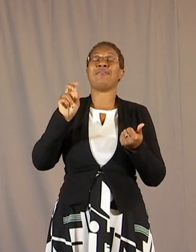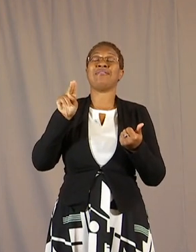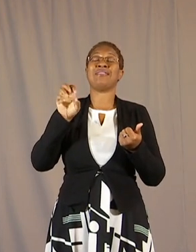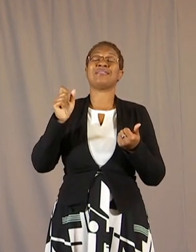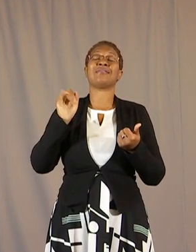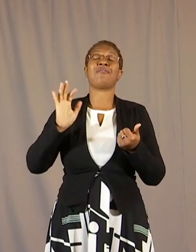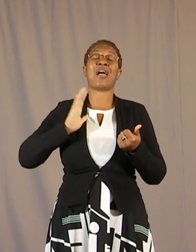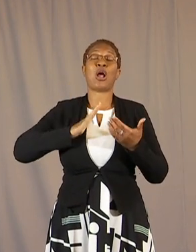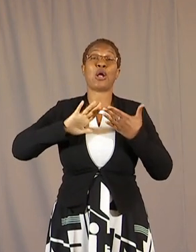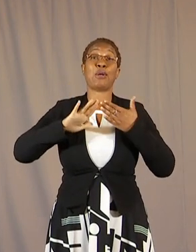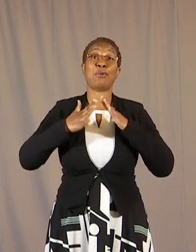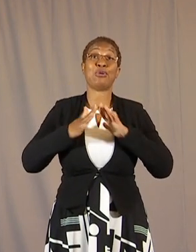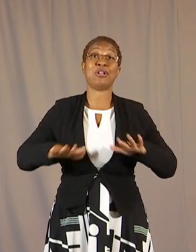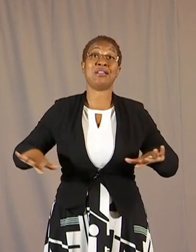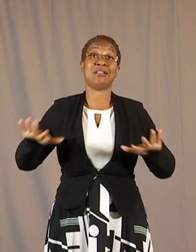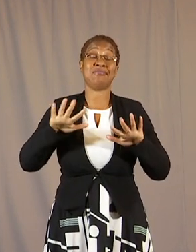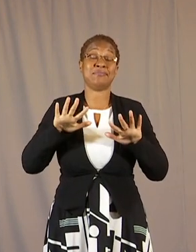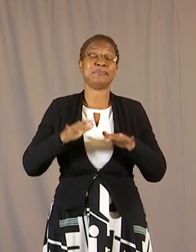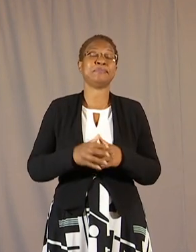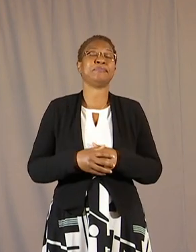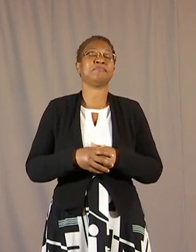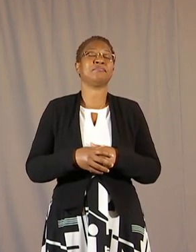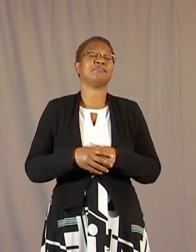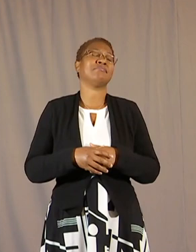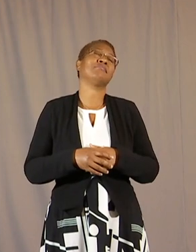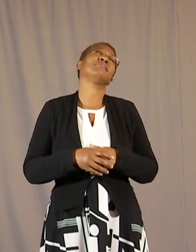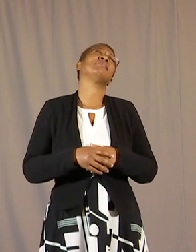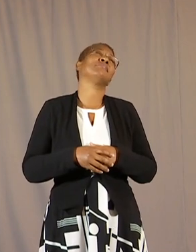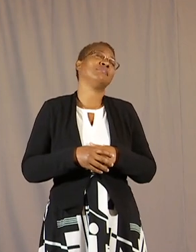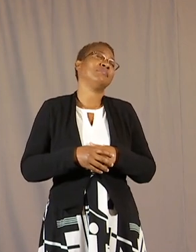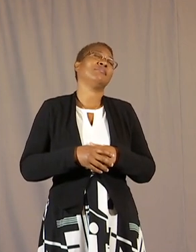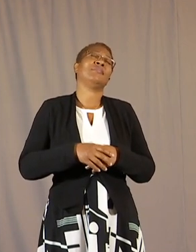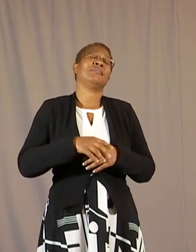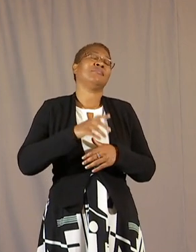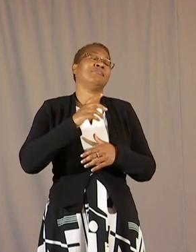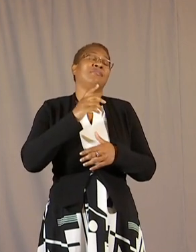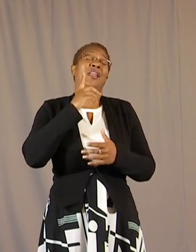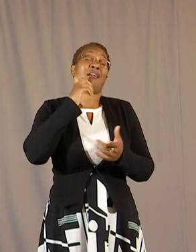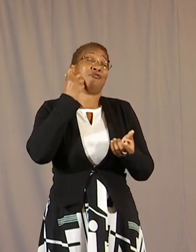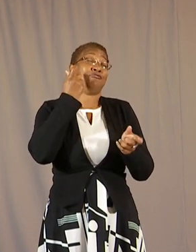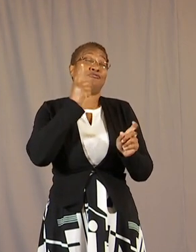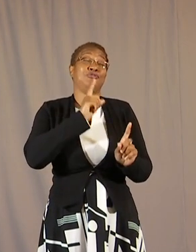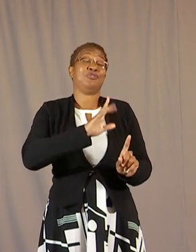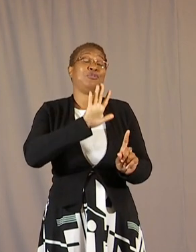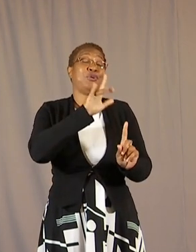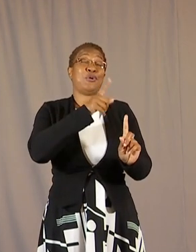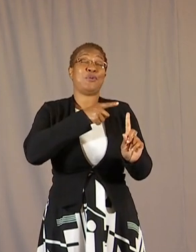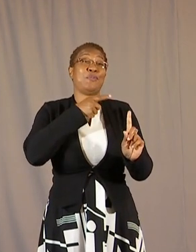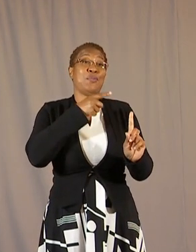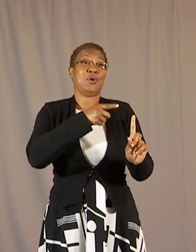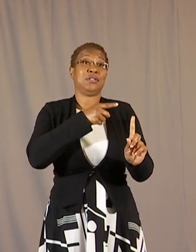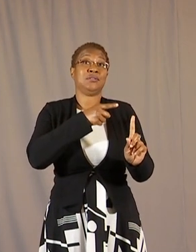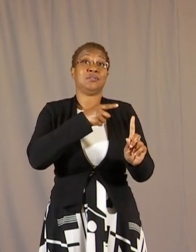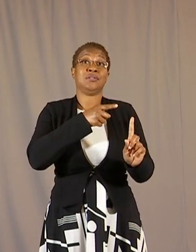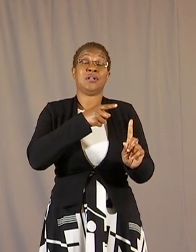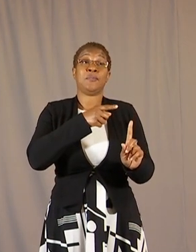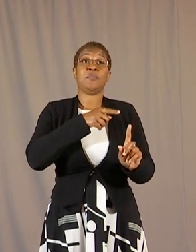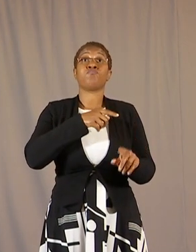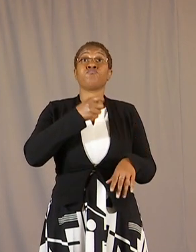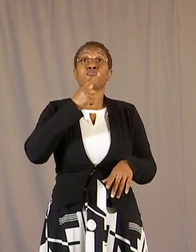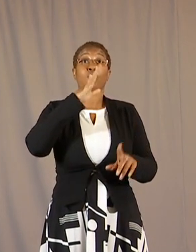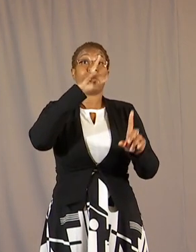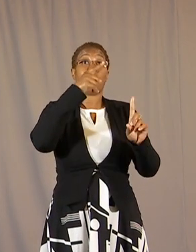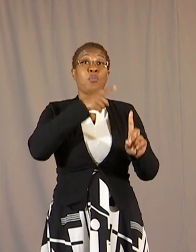I absolutely agree with all of your points and love the, you know, the both and in terms of looking